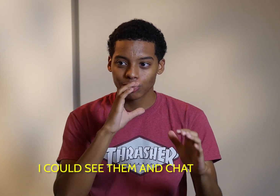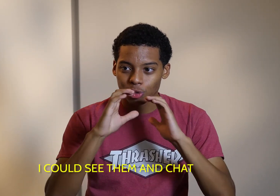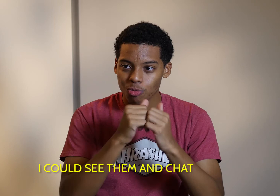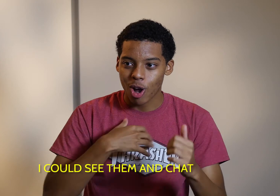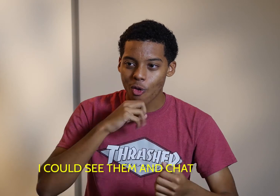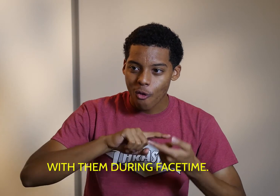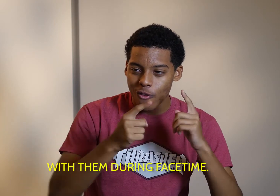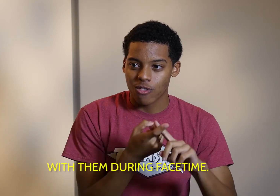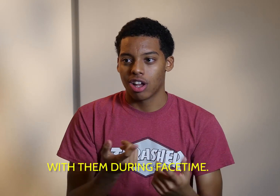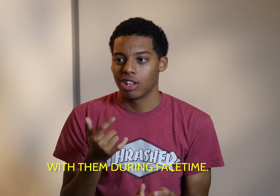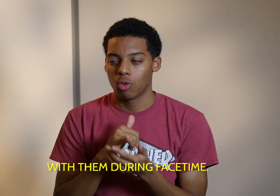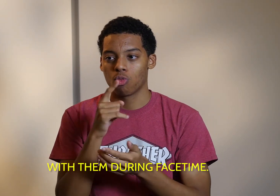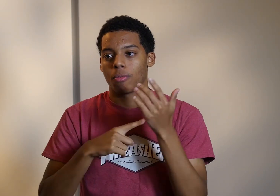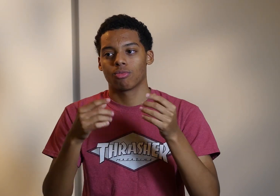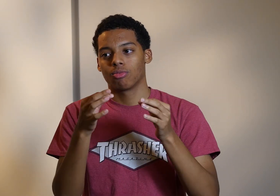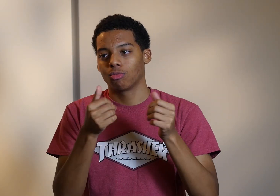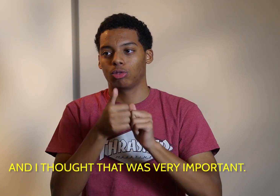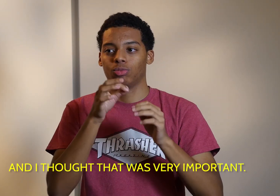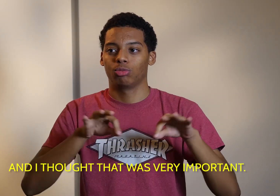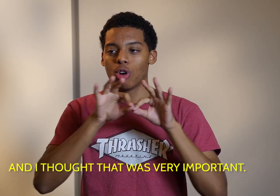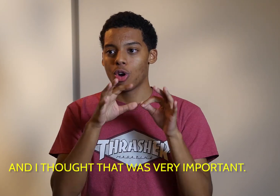chat with them during FaceTime. And I thought that was very